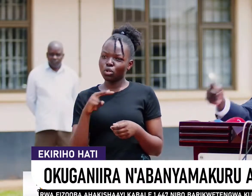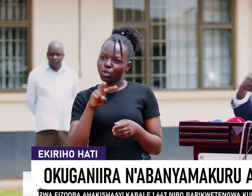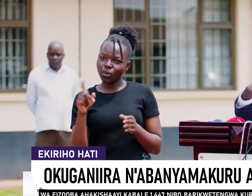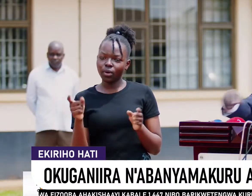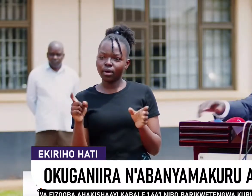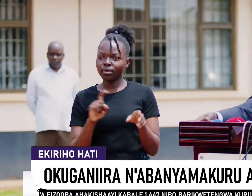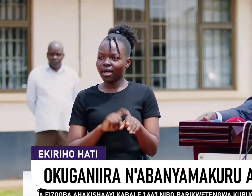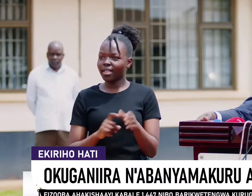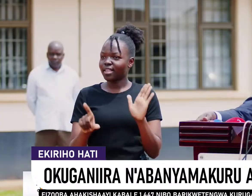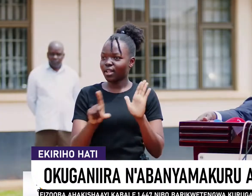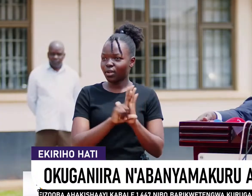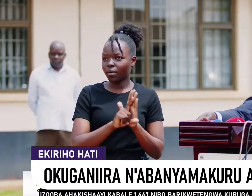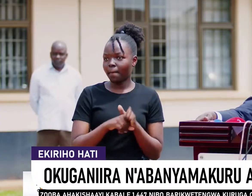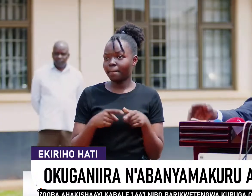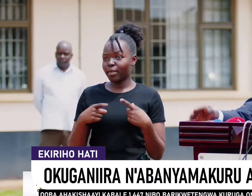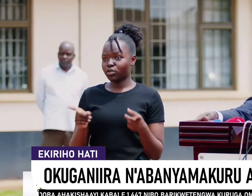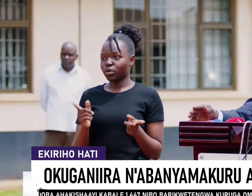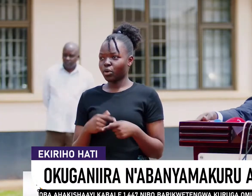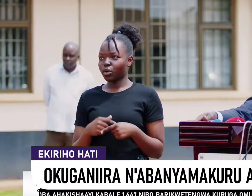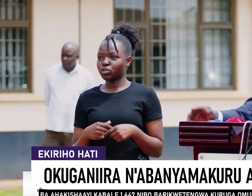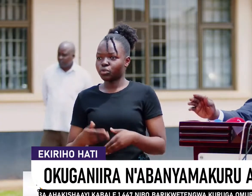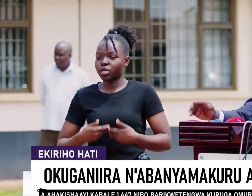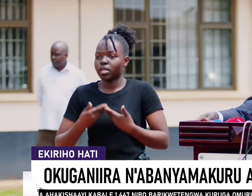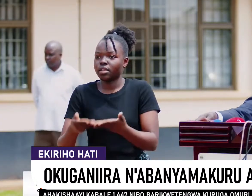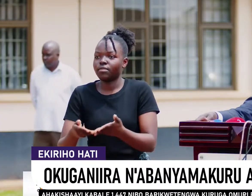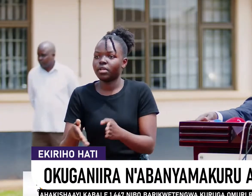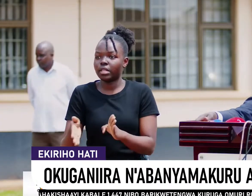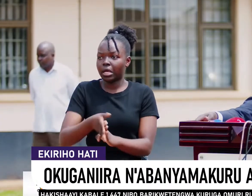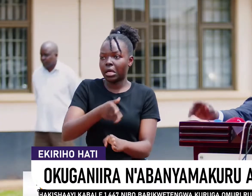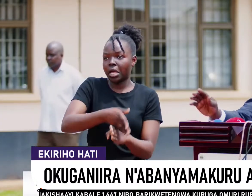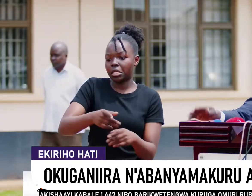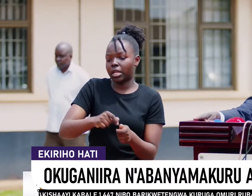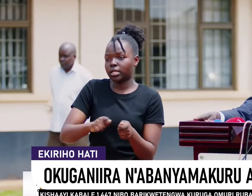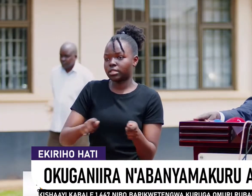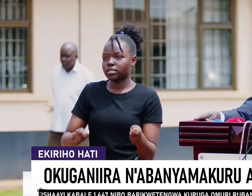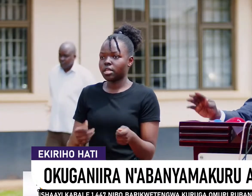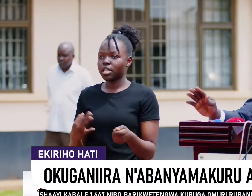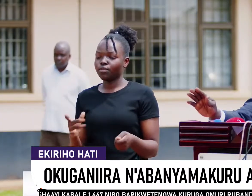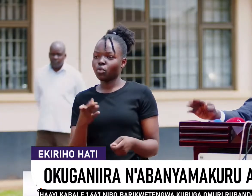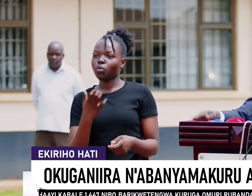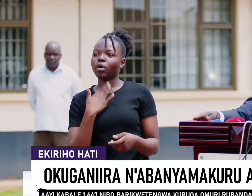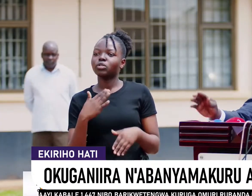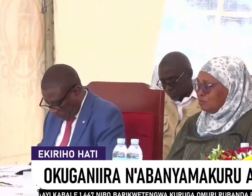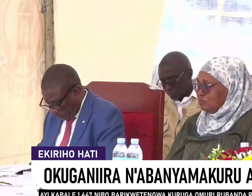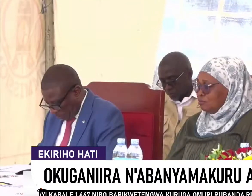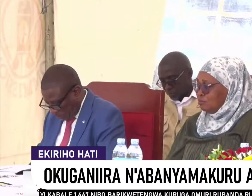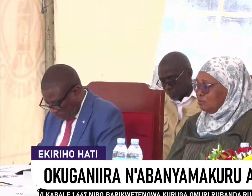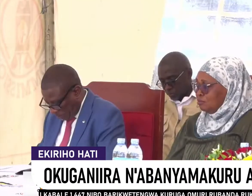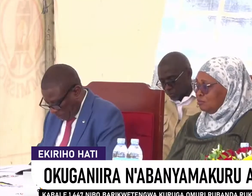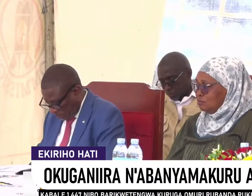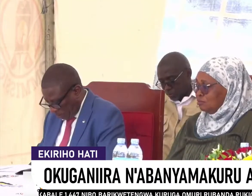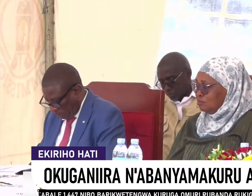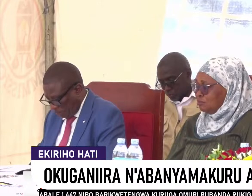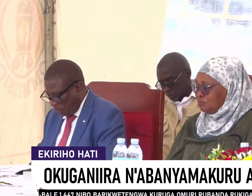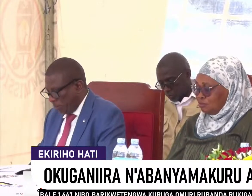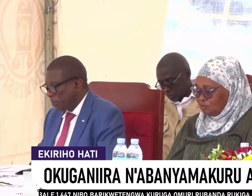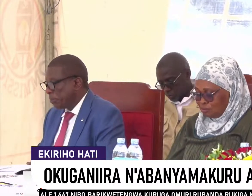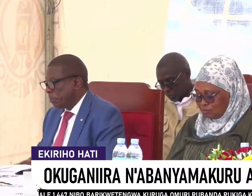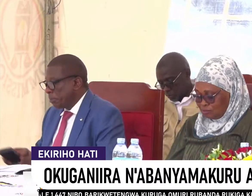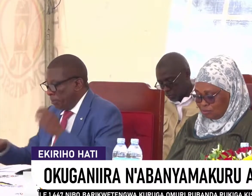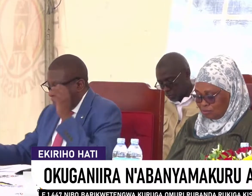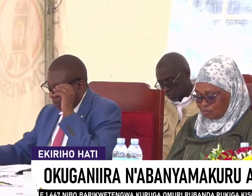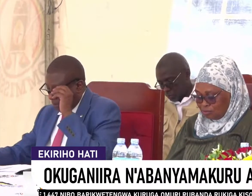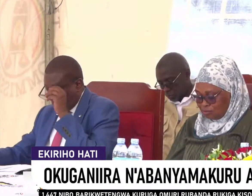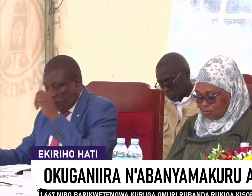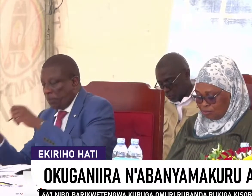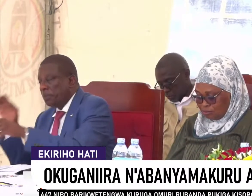But we are going to issue the guidelines. If they want all those details, we have said we are going to give them the guidelines spelling out